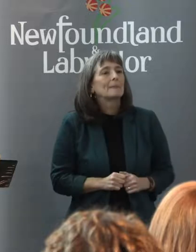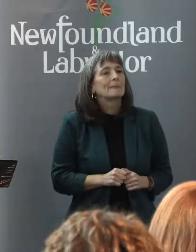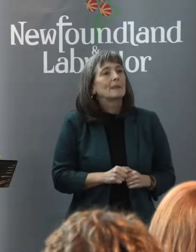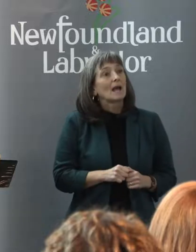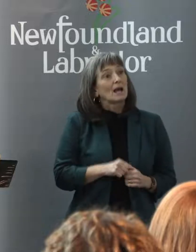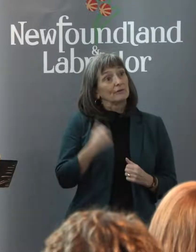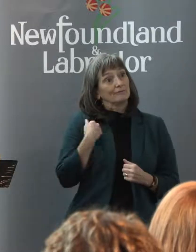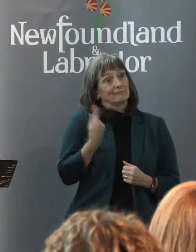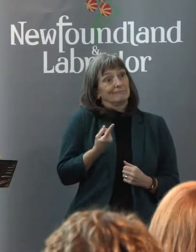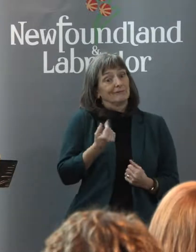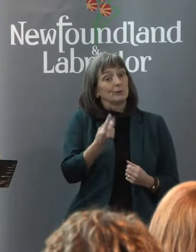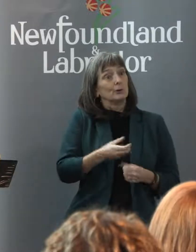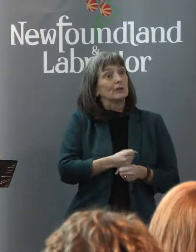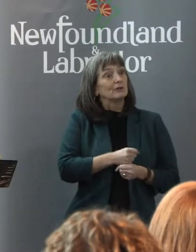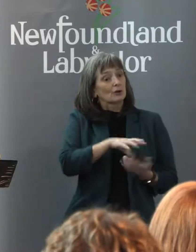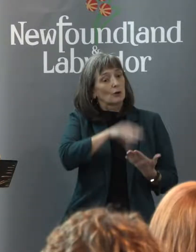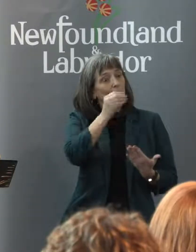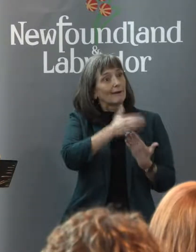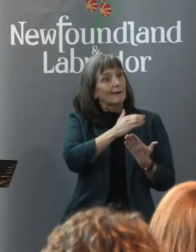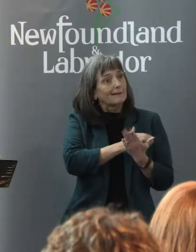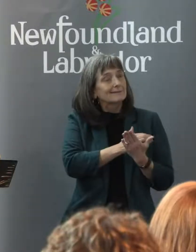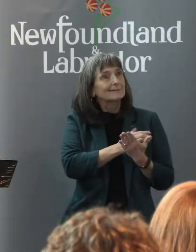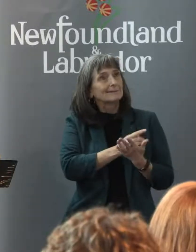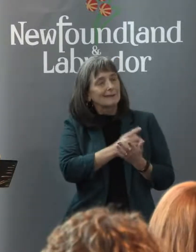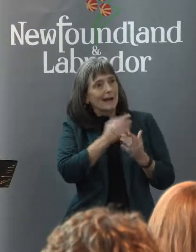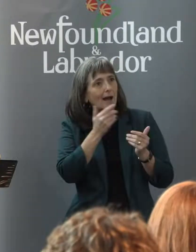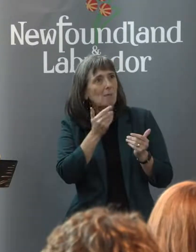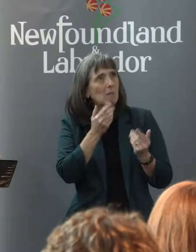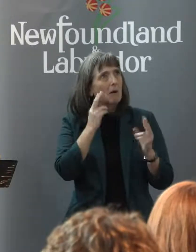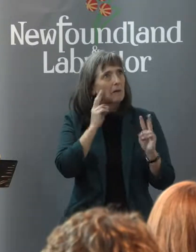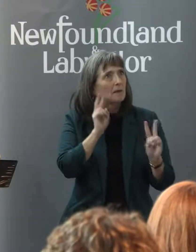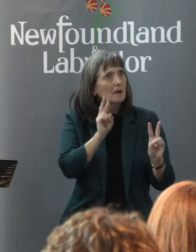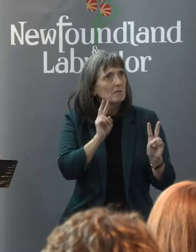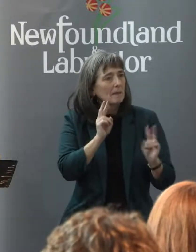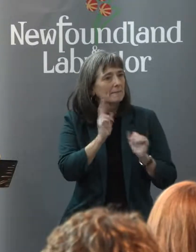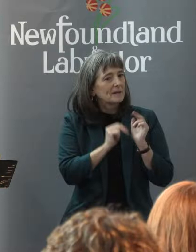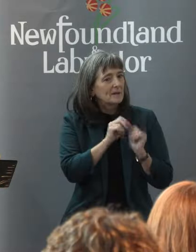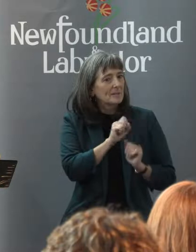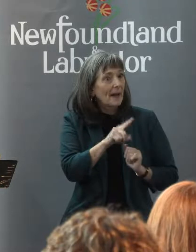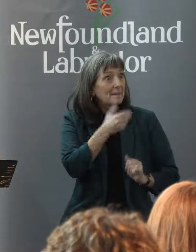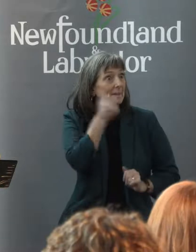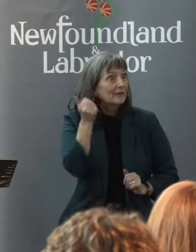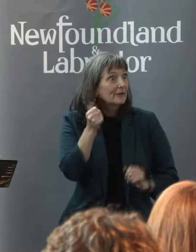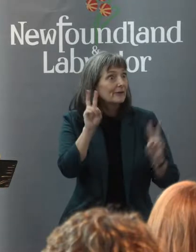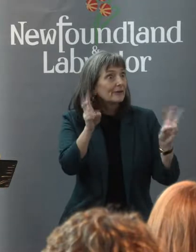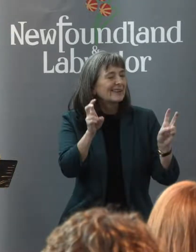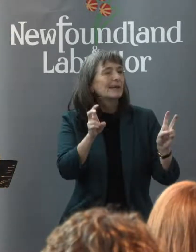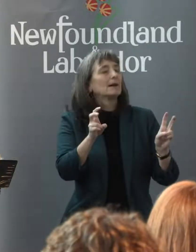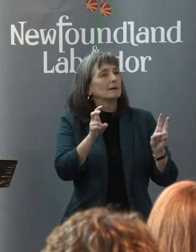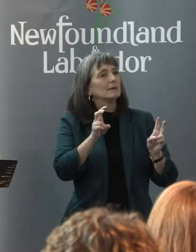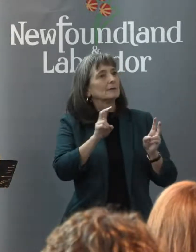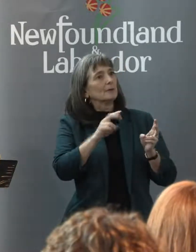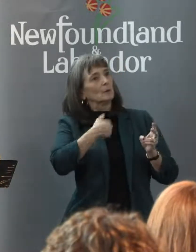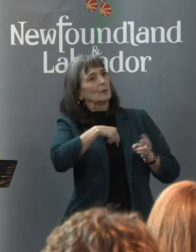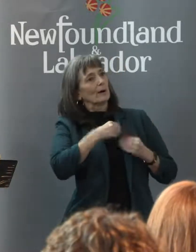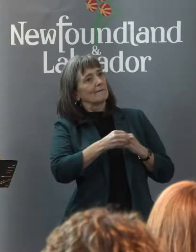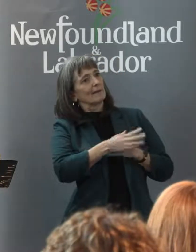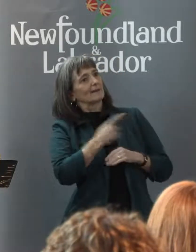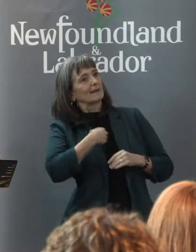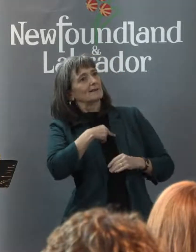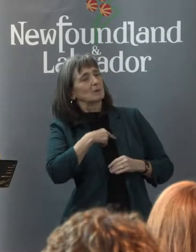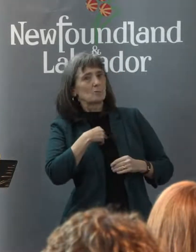over the past few years and the prospect of building back better have equipped us all to be more resilient as we go